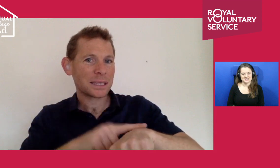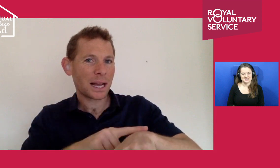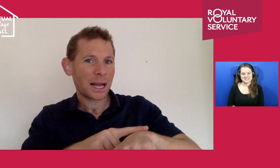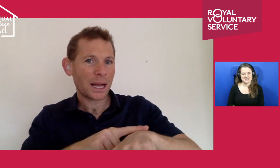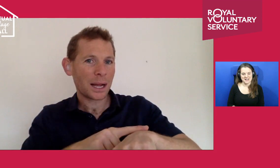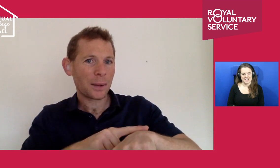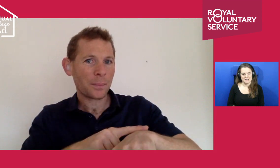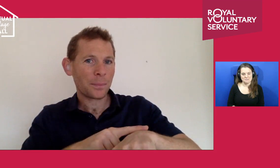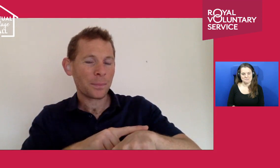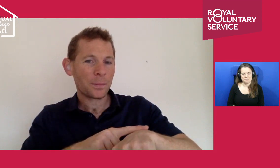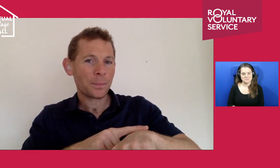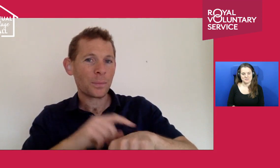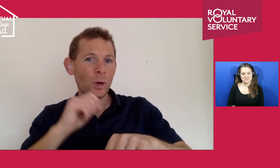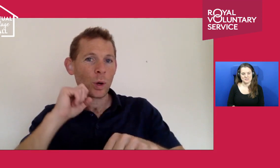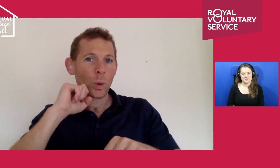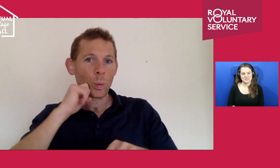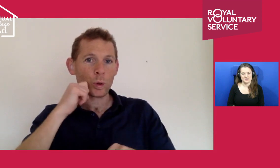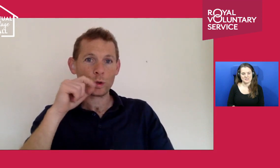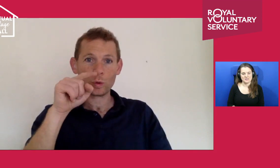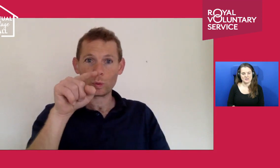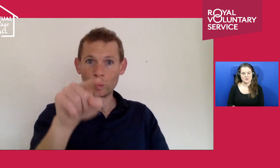Next time,